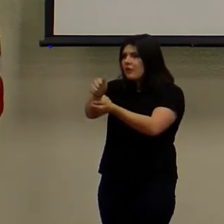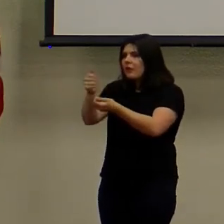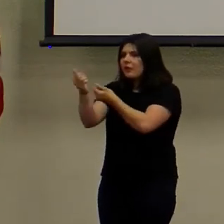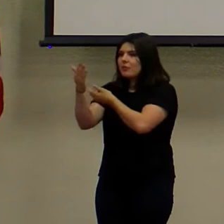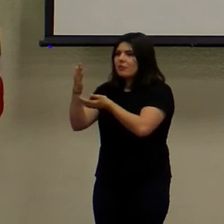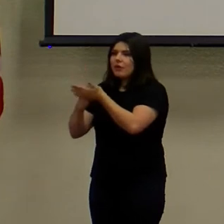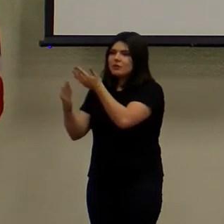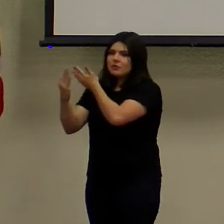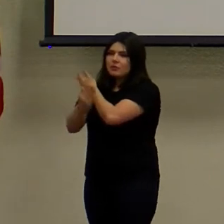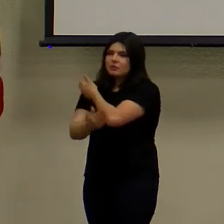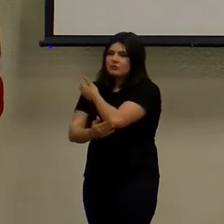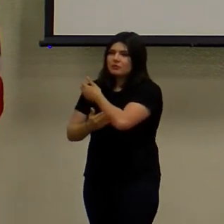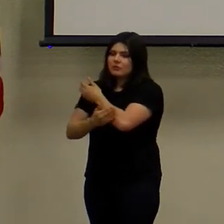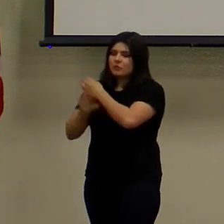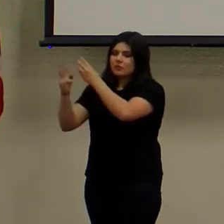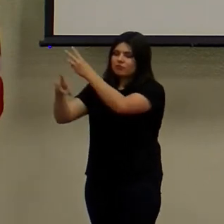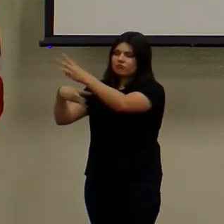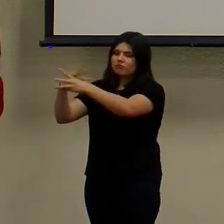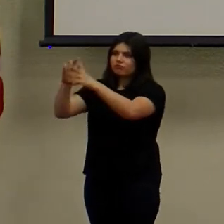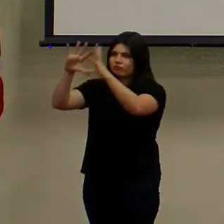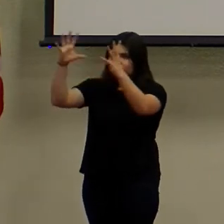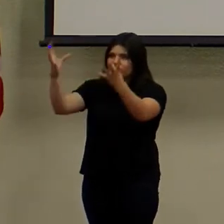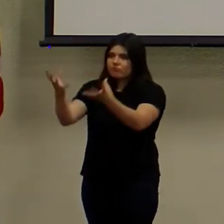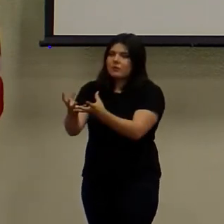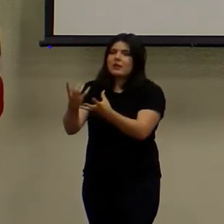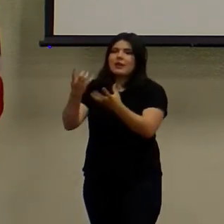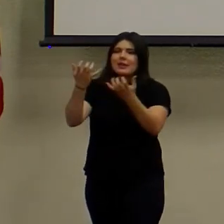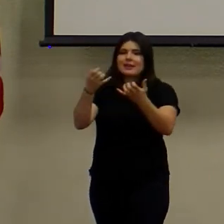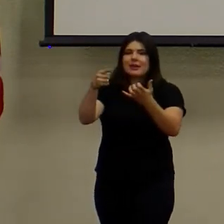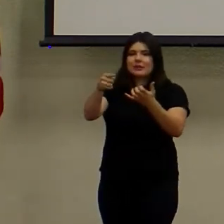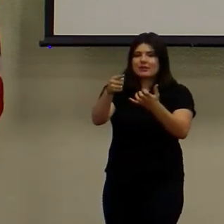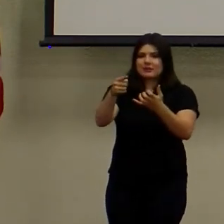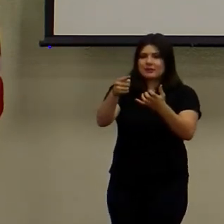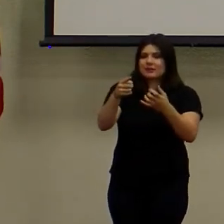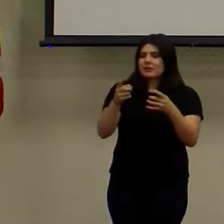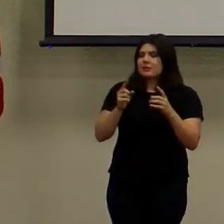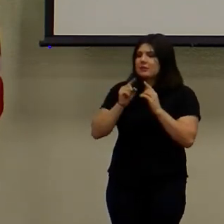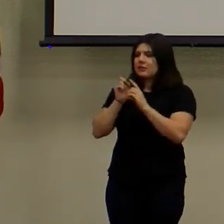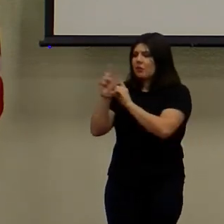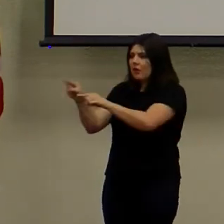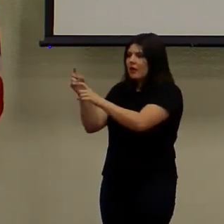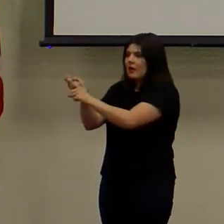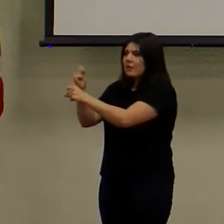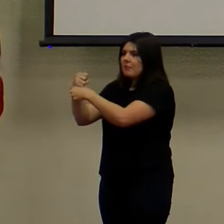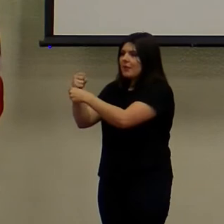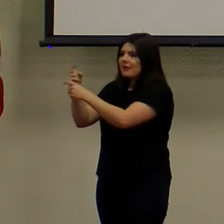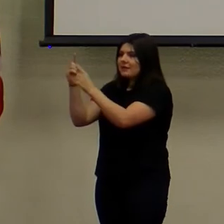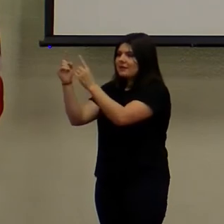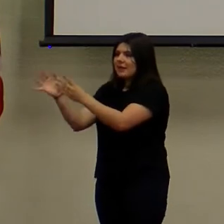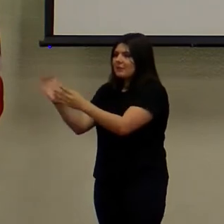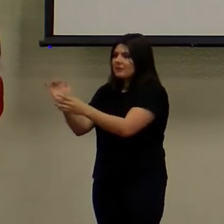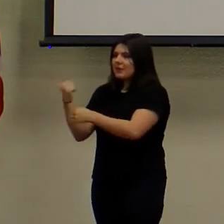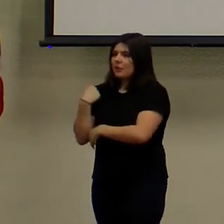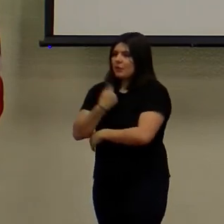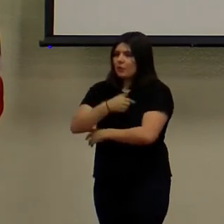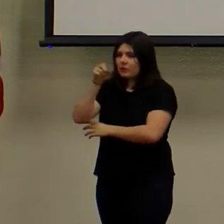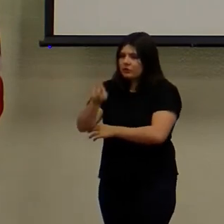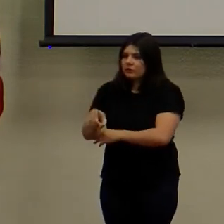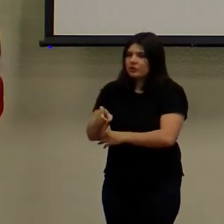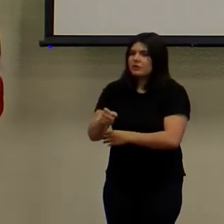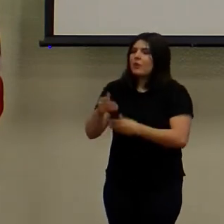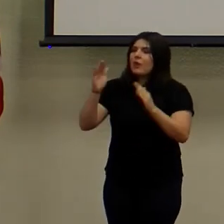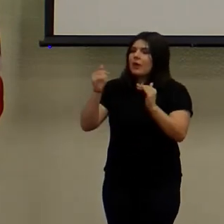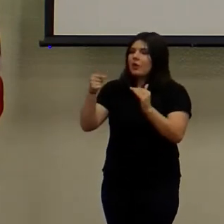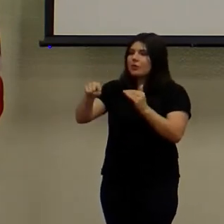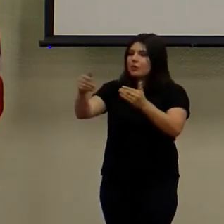this disciple who has gone making disciples exactly as we all should. So I hope that this morning you will welcome